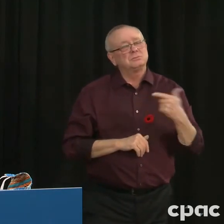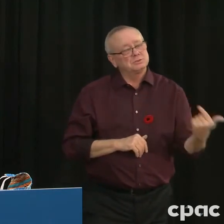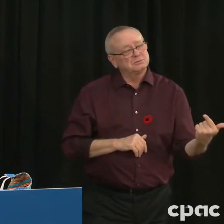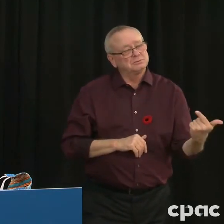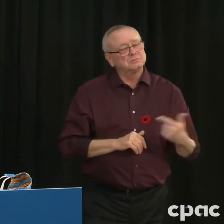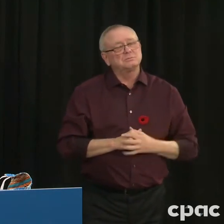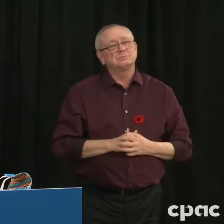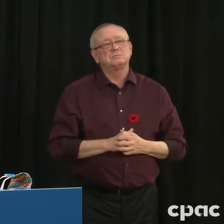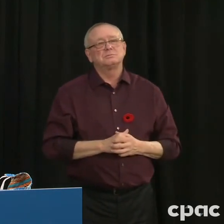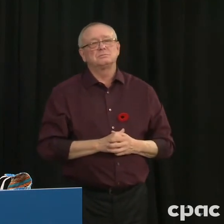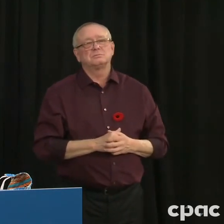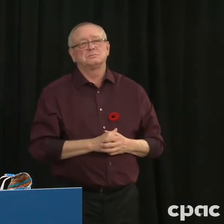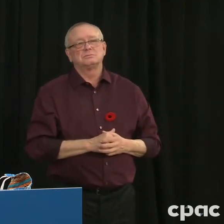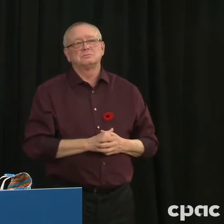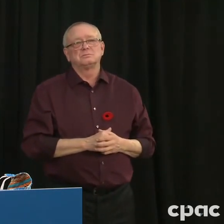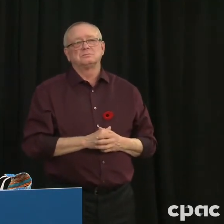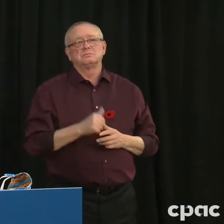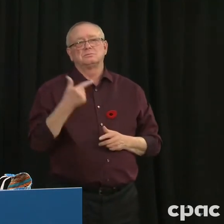Wong, Global News.